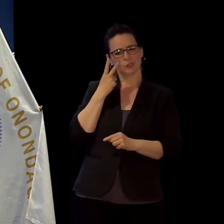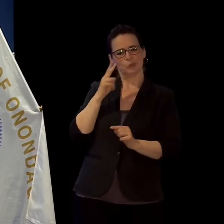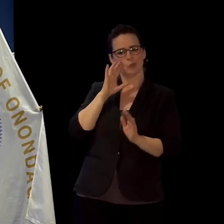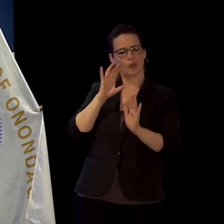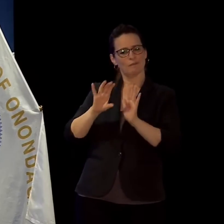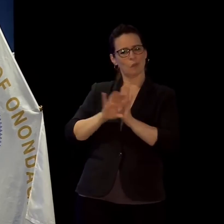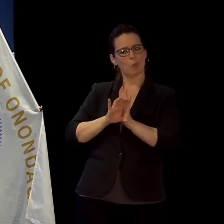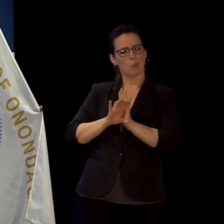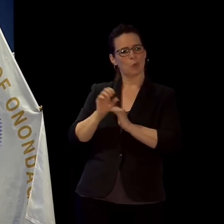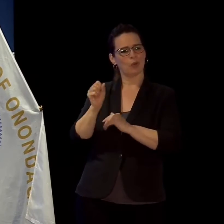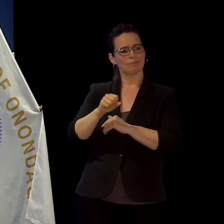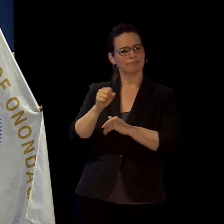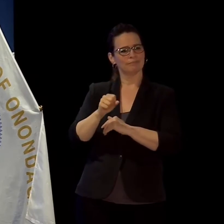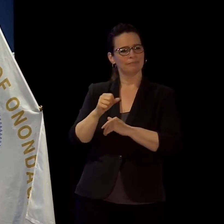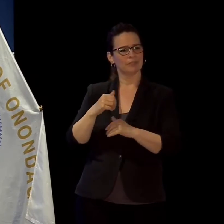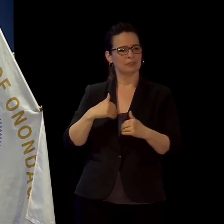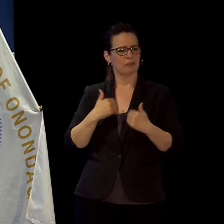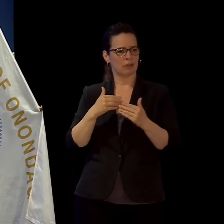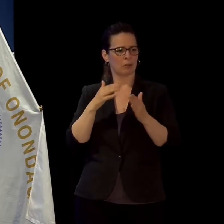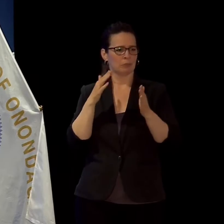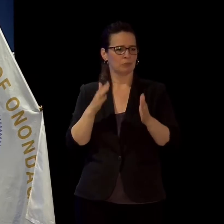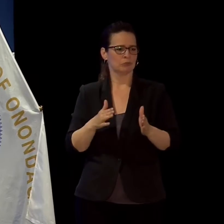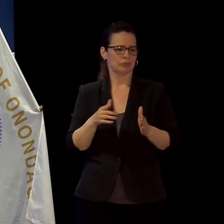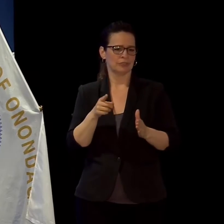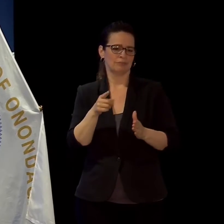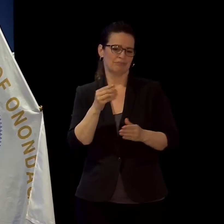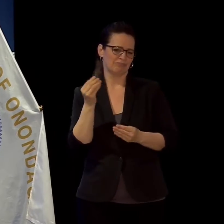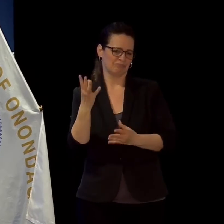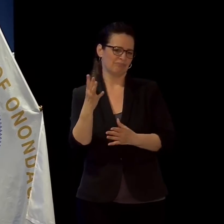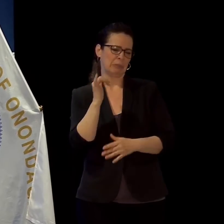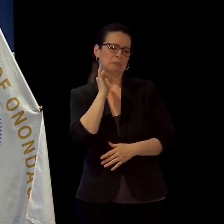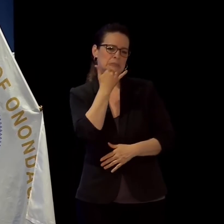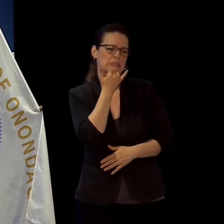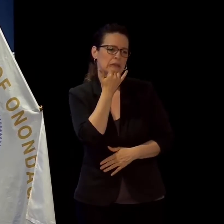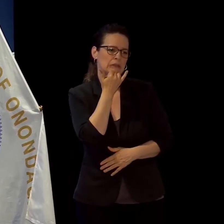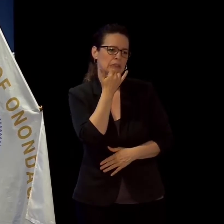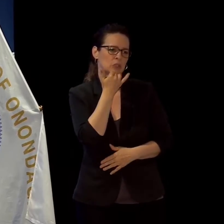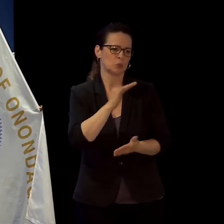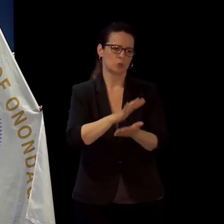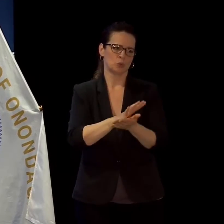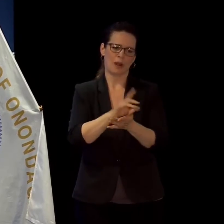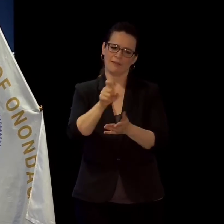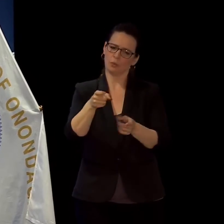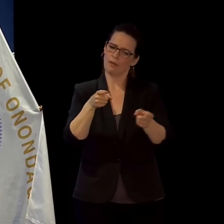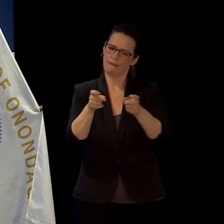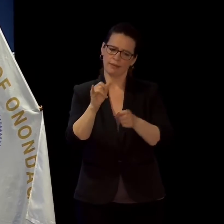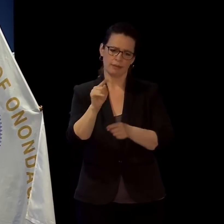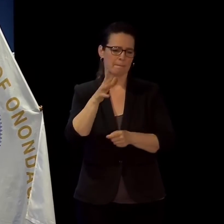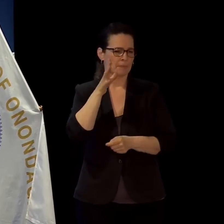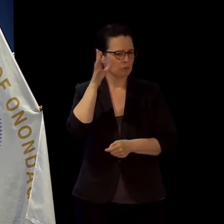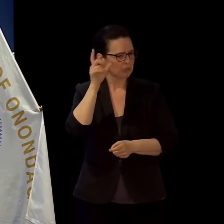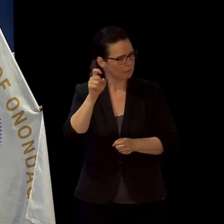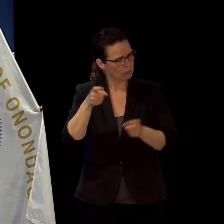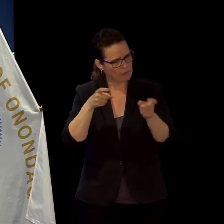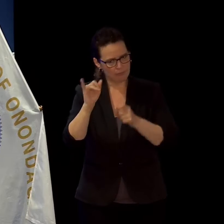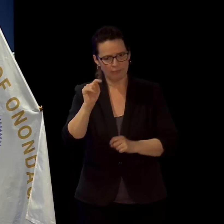mistake. And the school district's going to have to deal with that. The parents are going to have to deal with that.